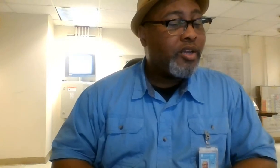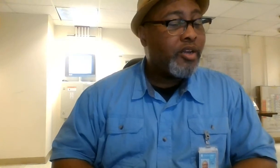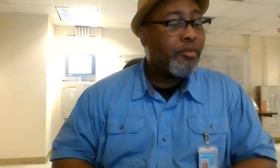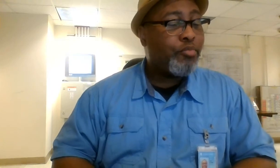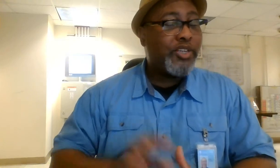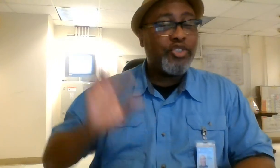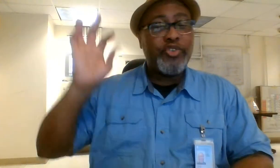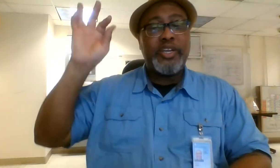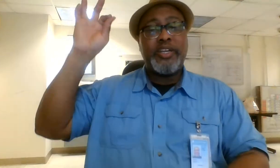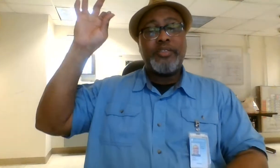Preacher again.